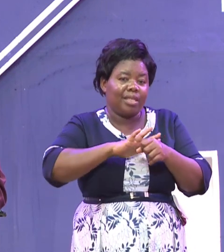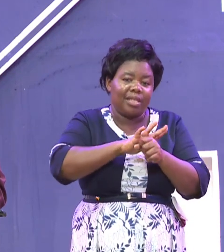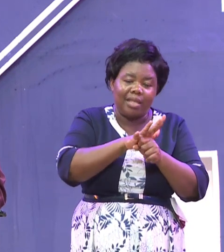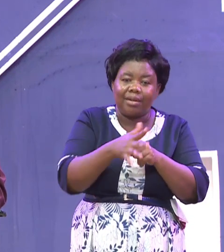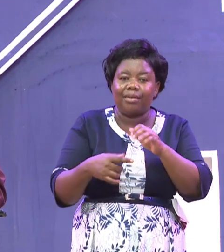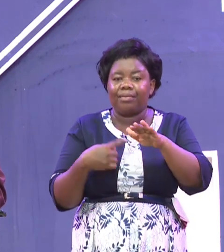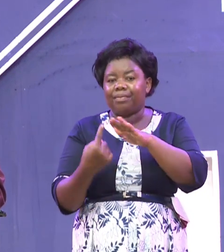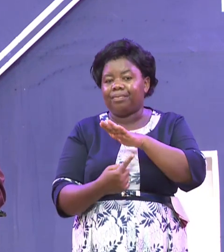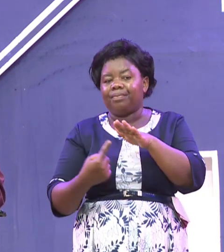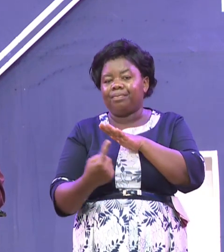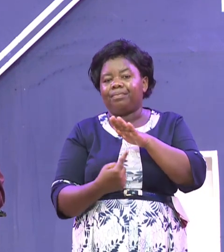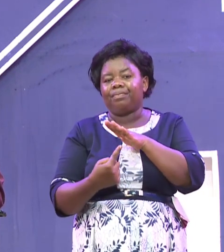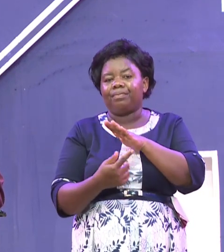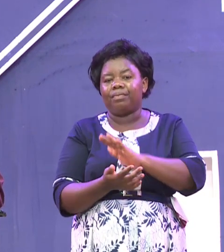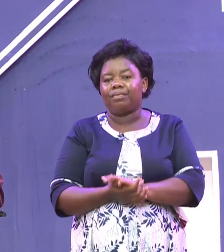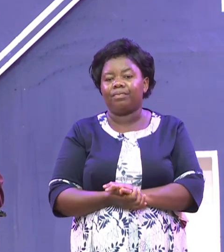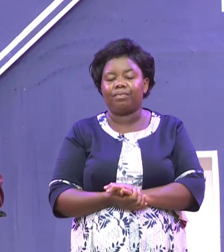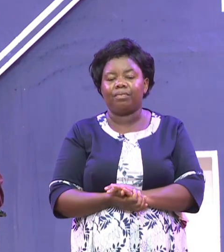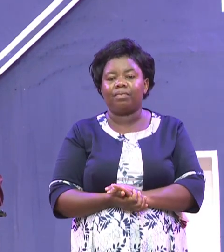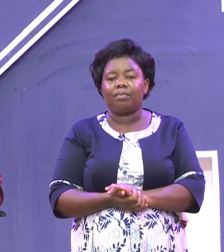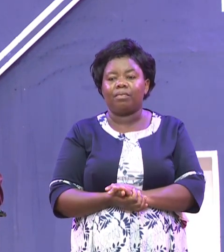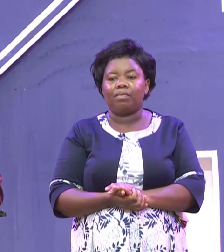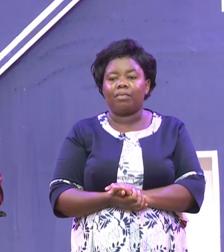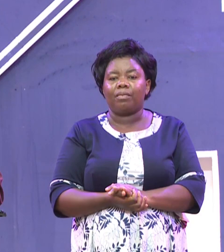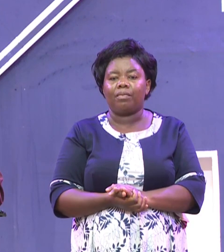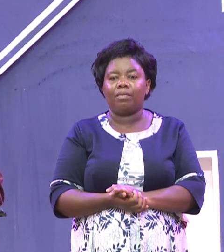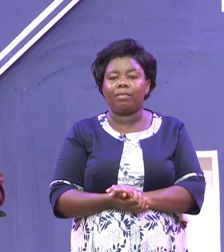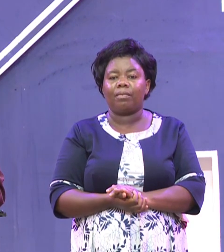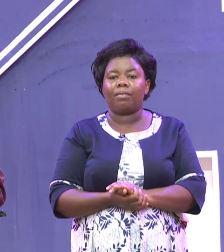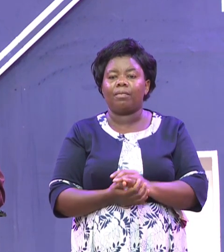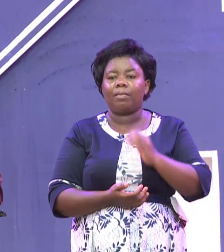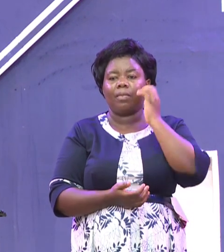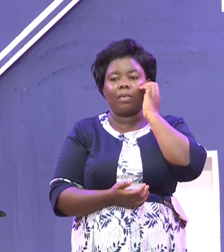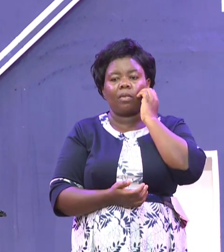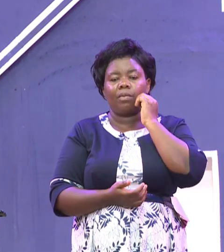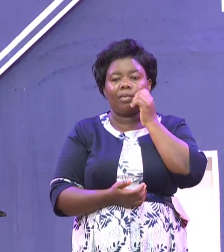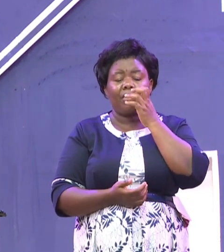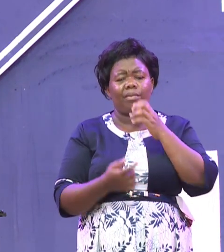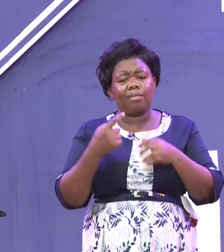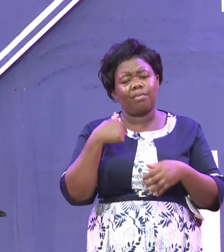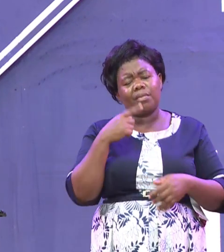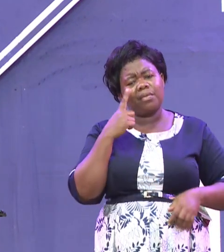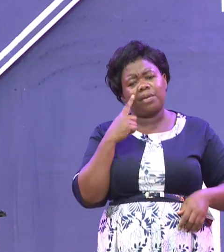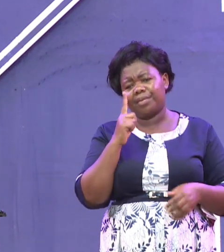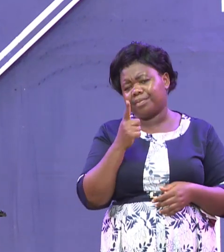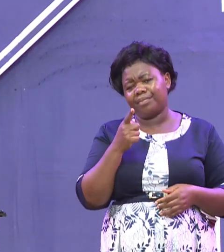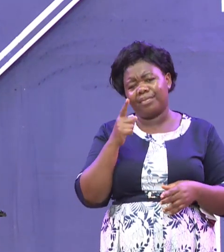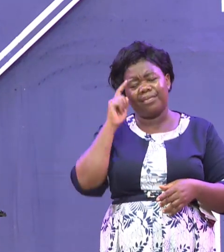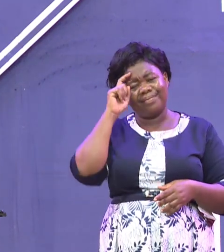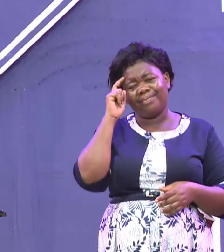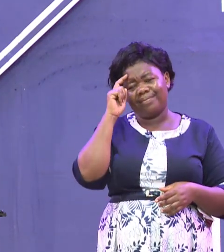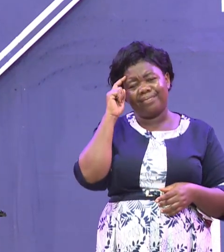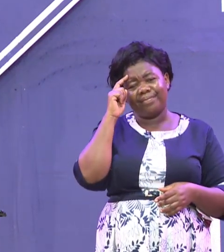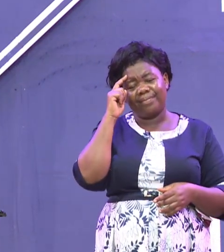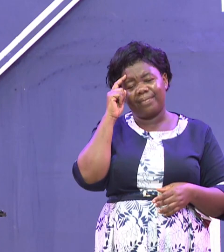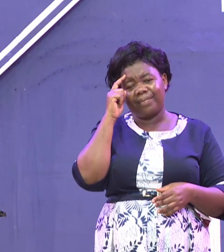its significance, not until we have gone through the period we have been in. Kubamu akafaananyi. Just imagine.